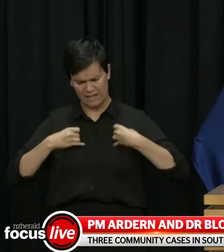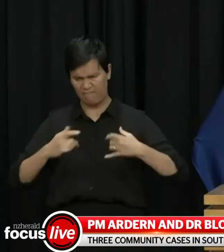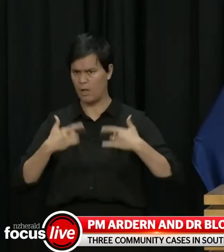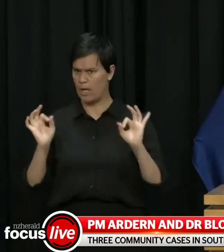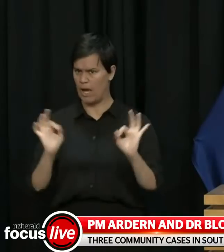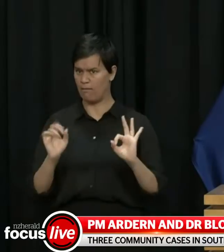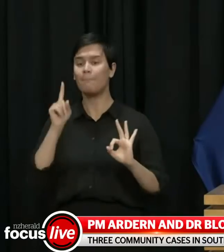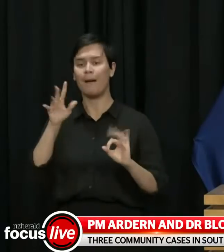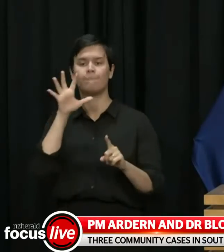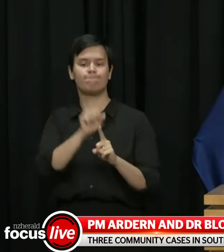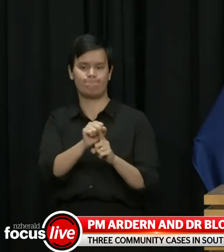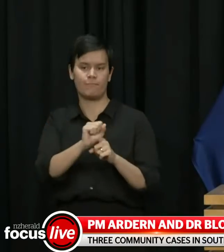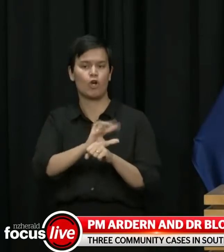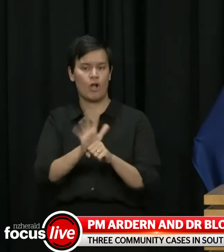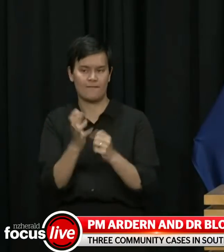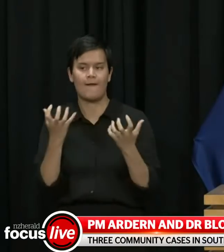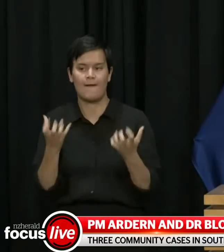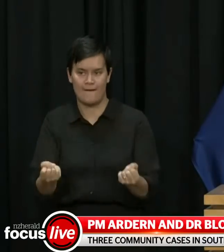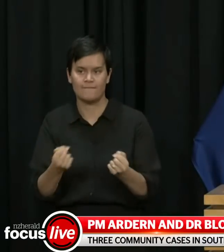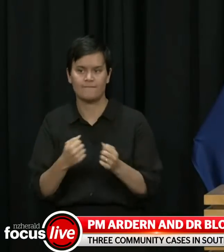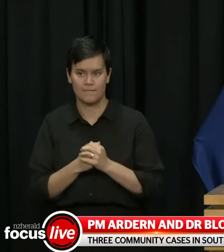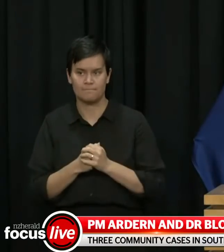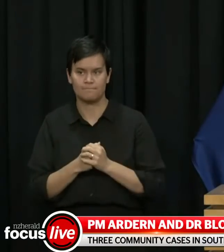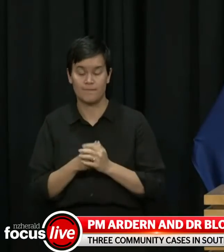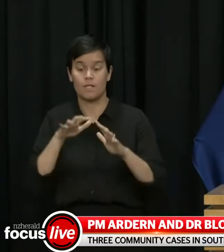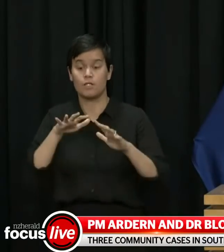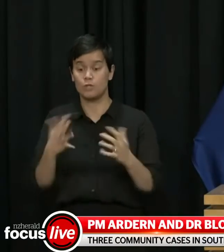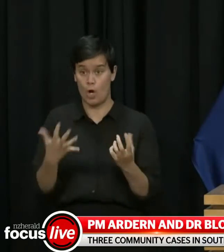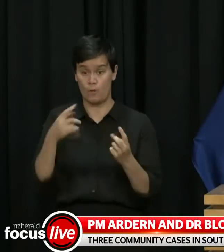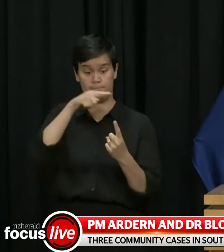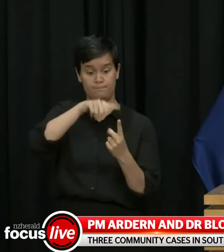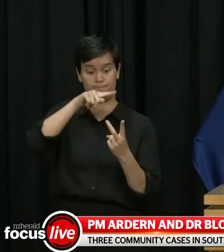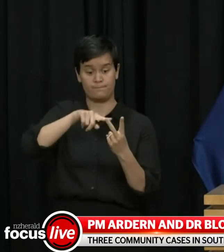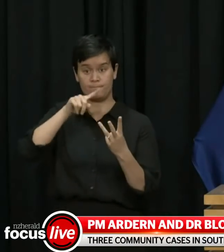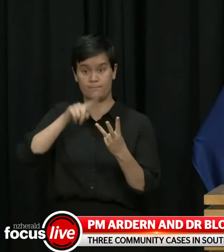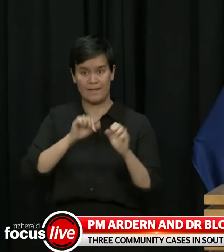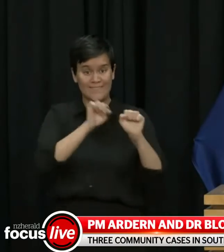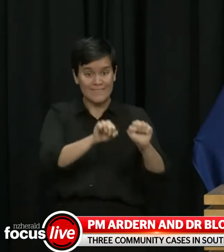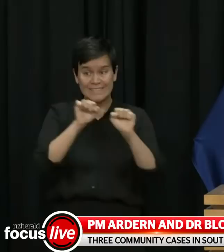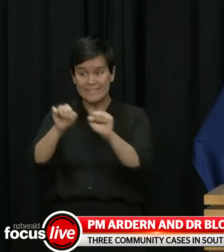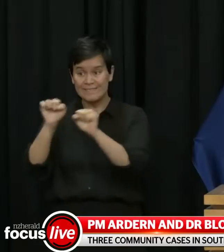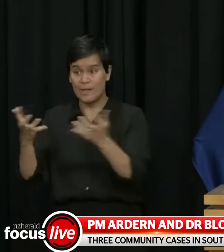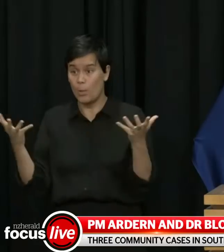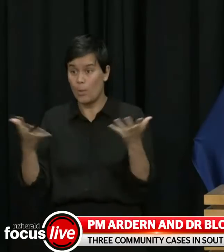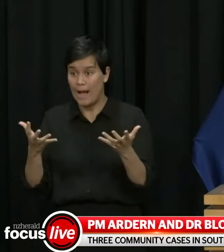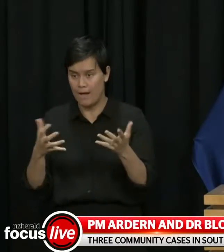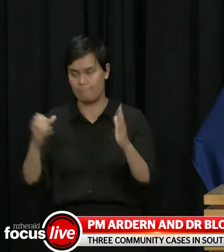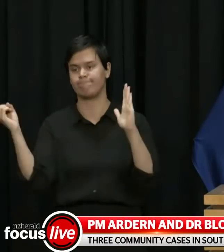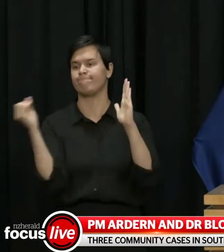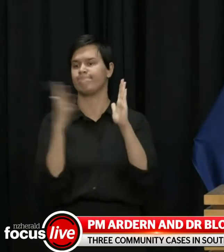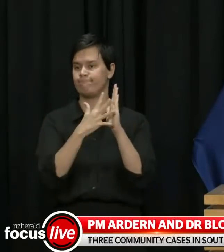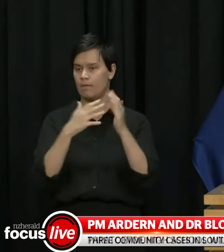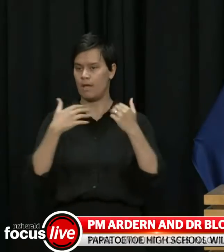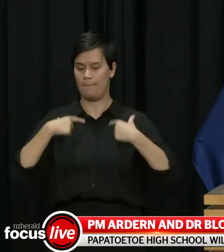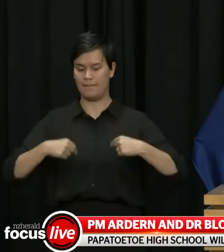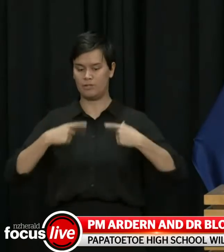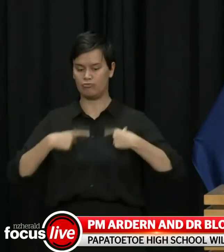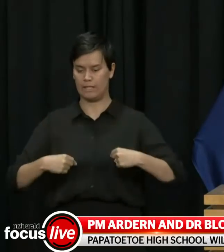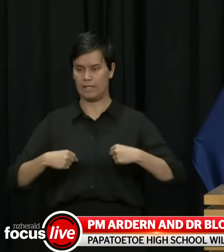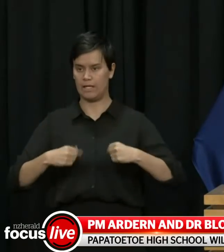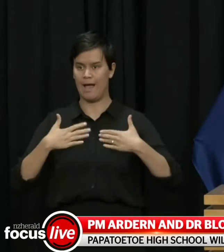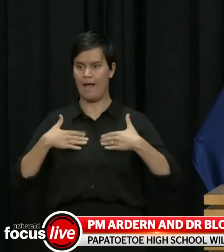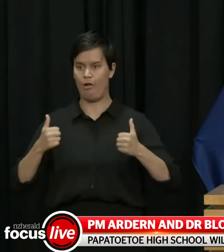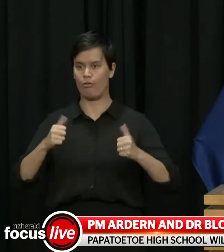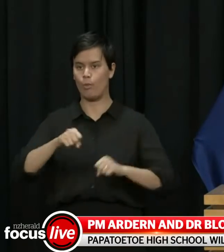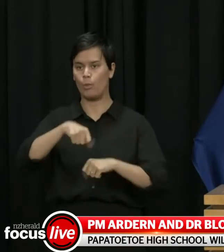is an extensive list of locations of interest now for all 3 of these positive cases, which is on the Ministry of website, and